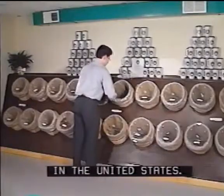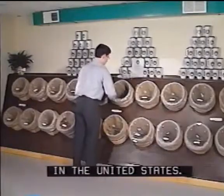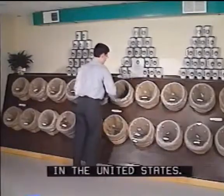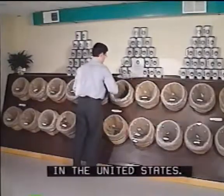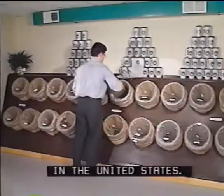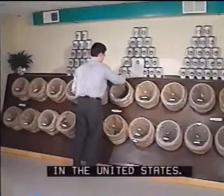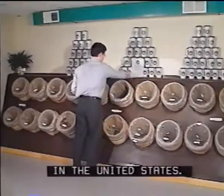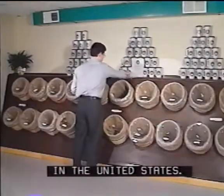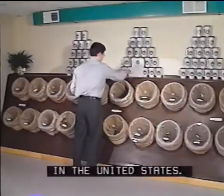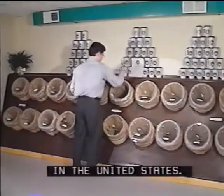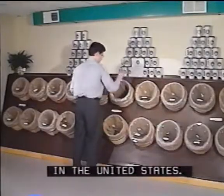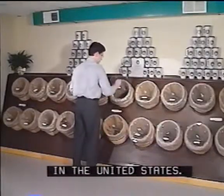in the United States.